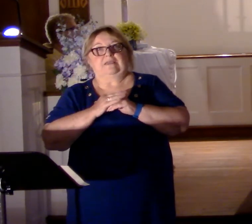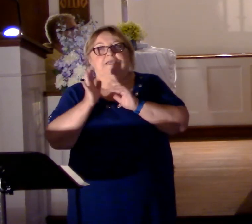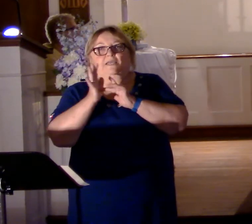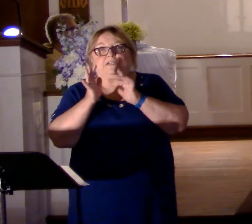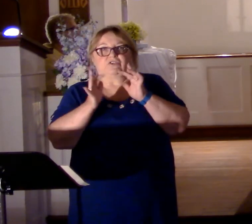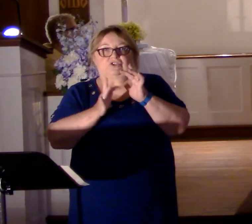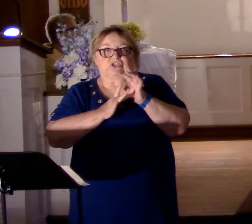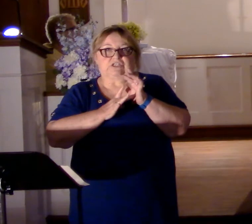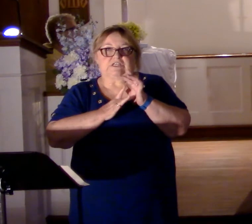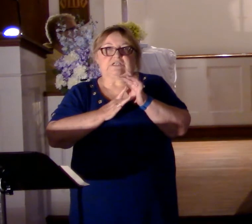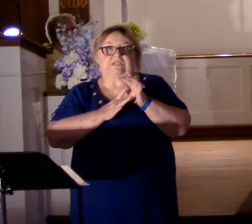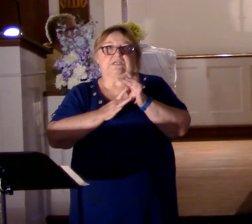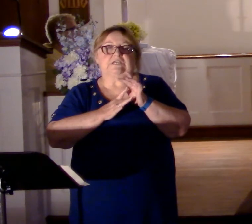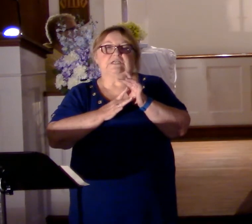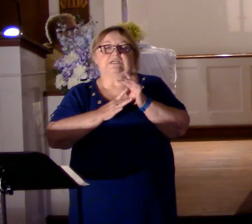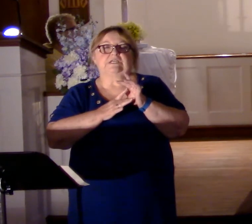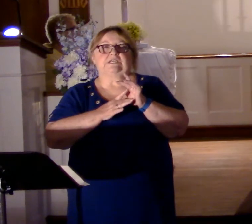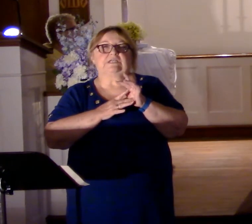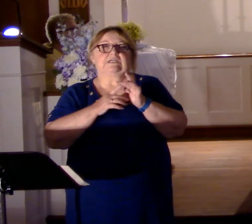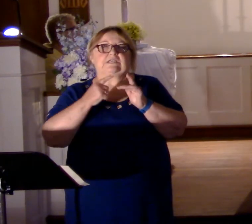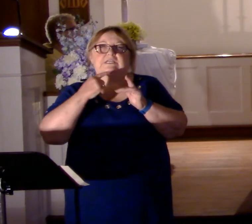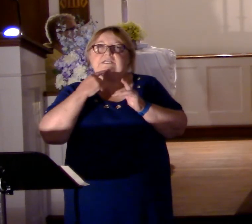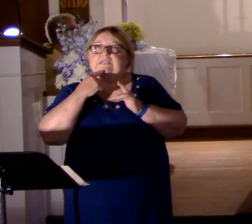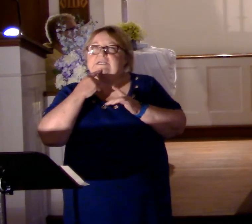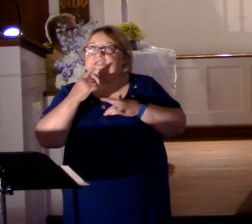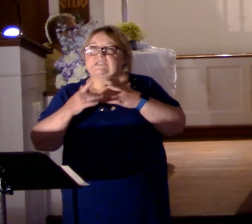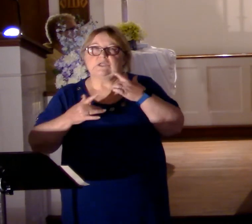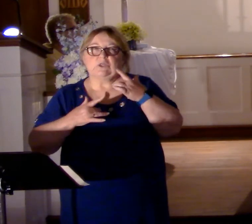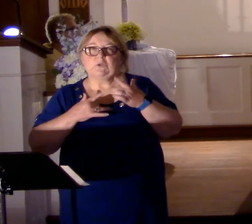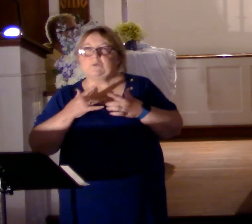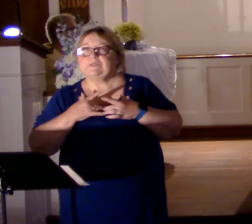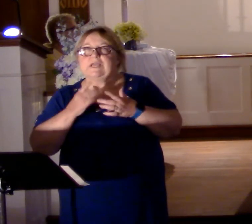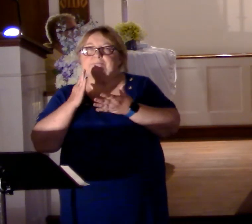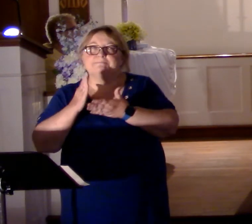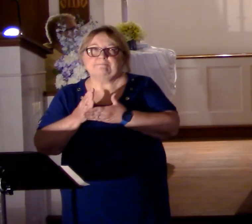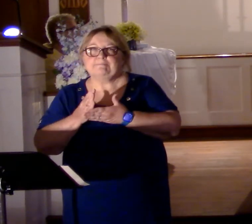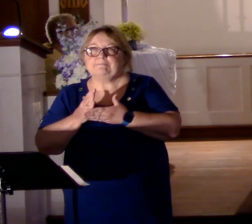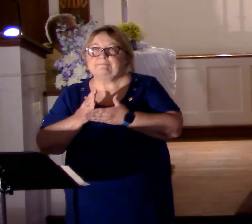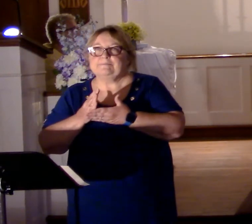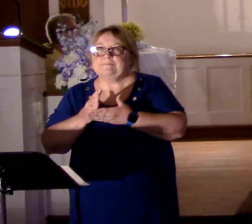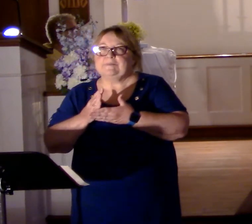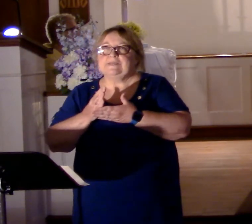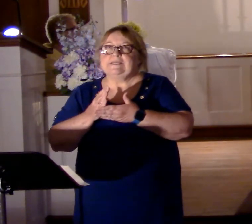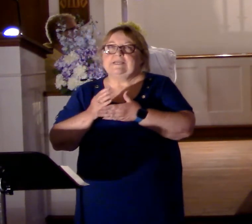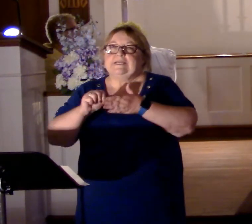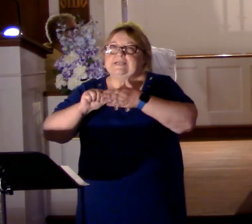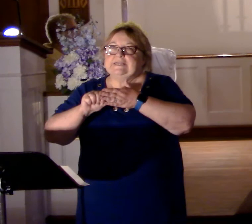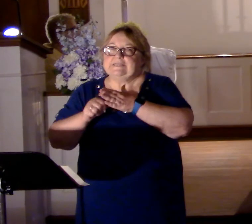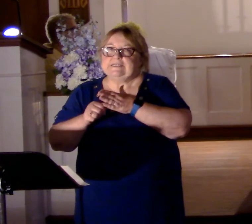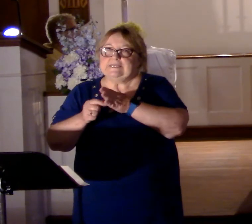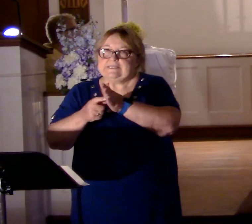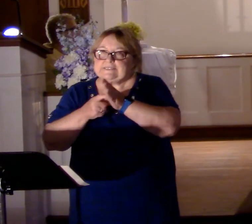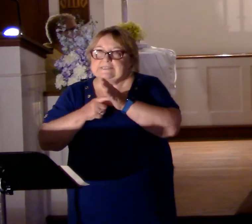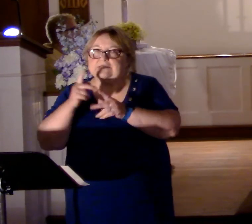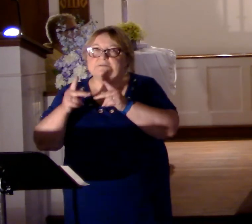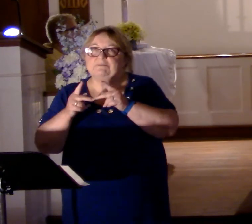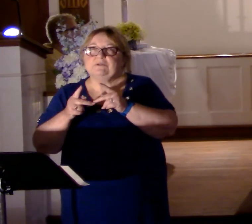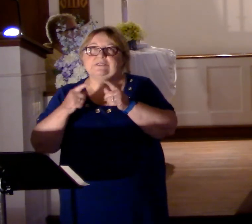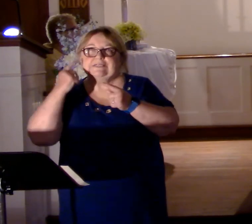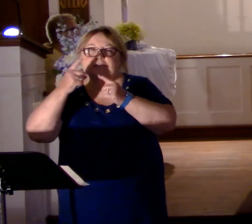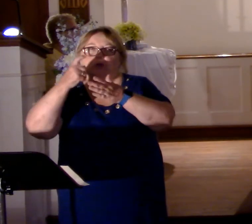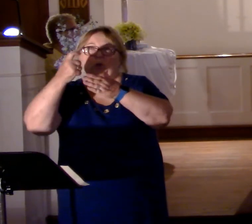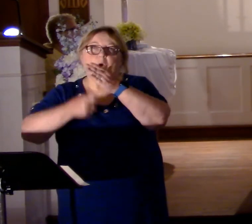Jesus quenched the man's sudden enthusiasm, insisting that people consider the